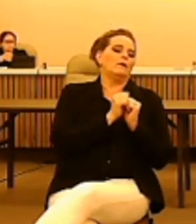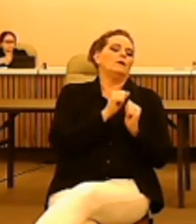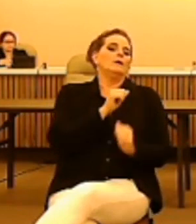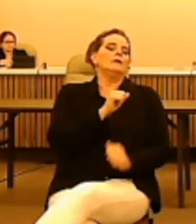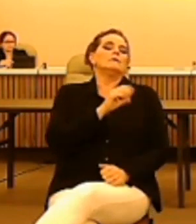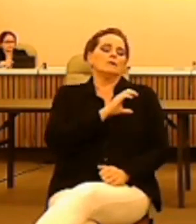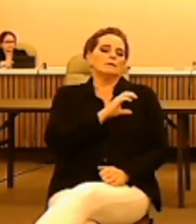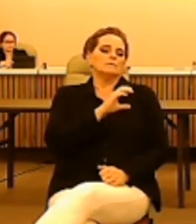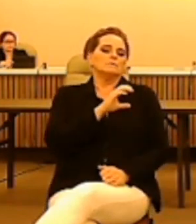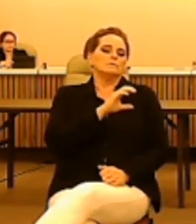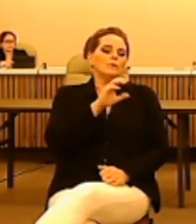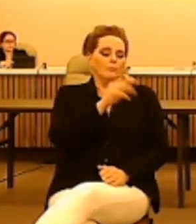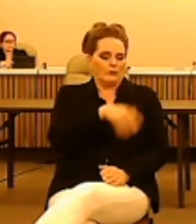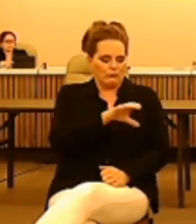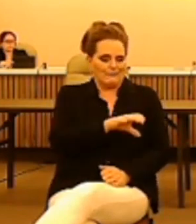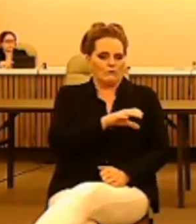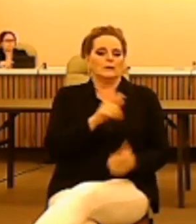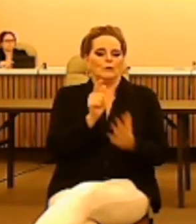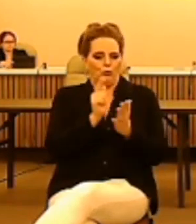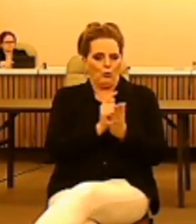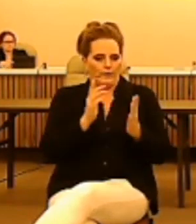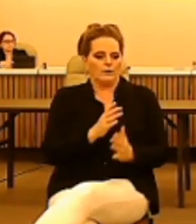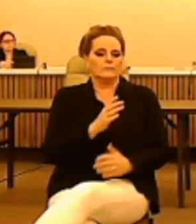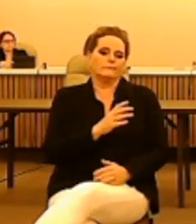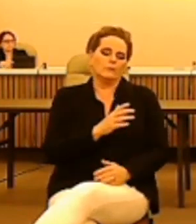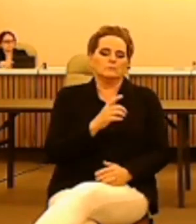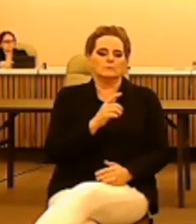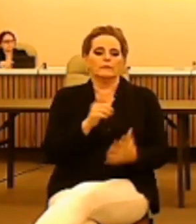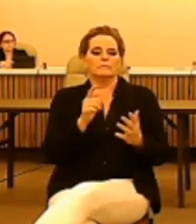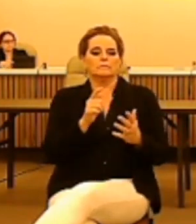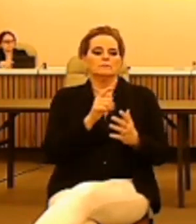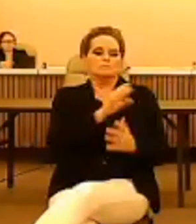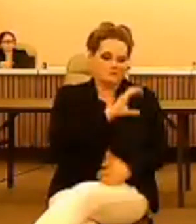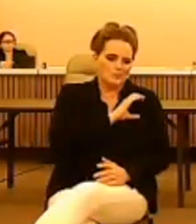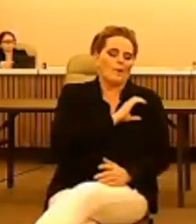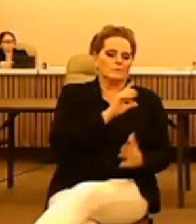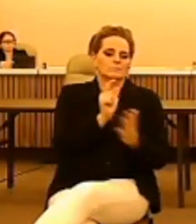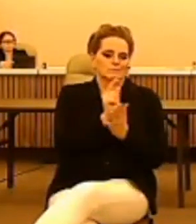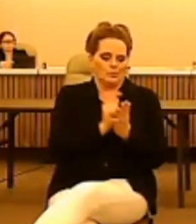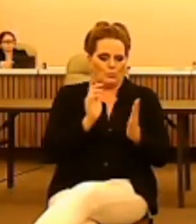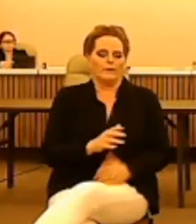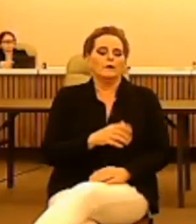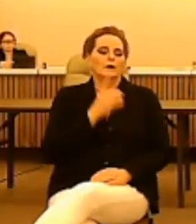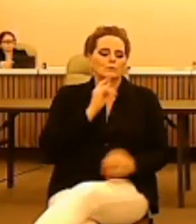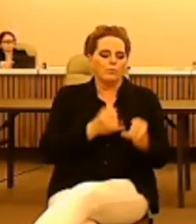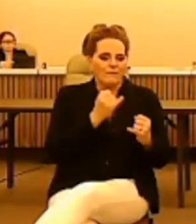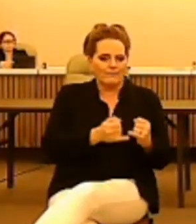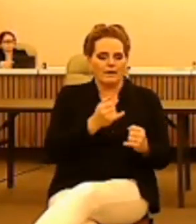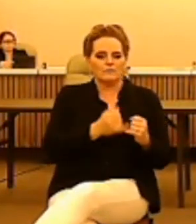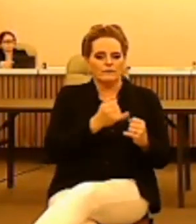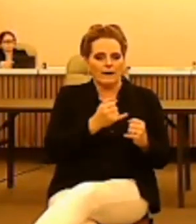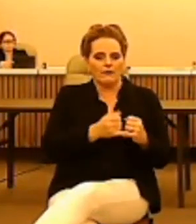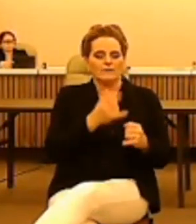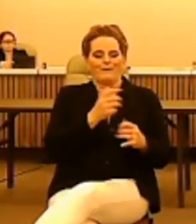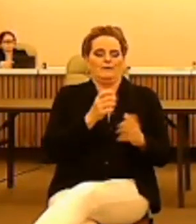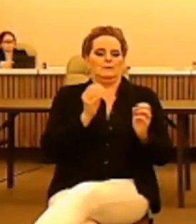attorney to Monroe County Sheriff Attorney, I should say, to finalize that. But